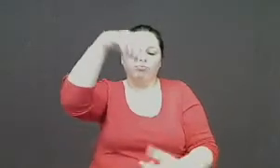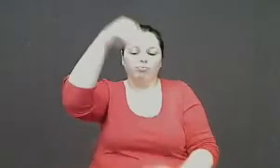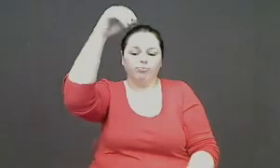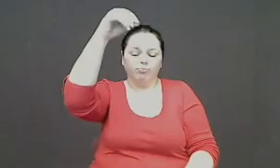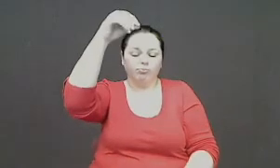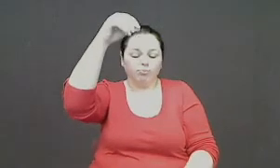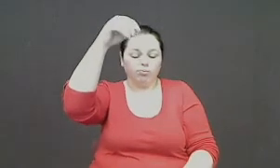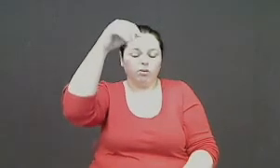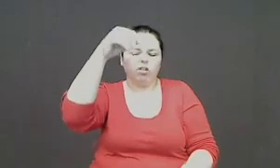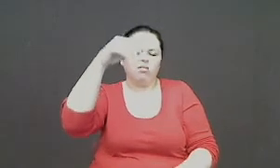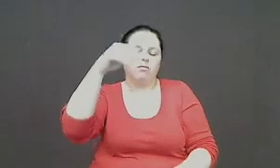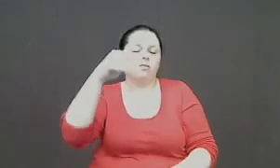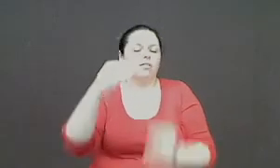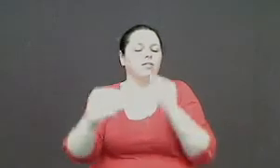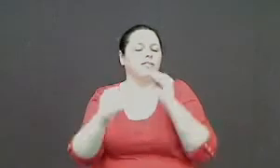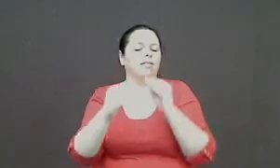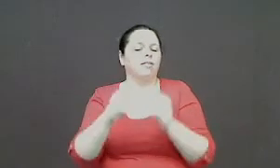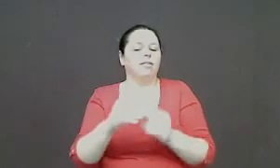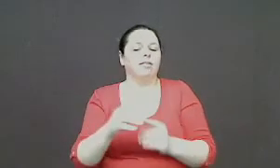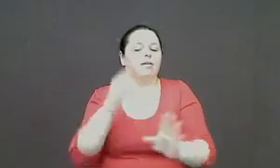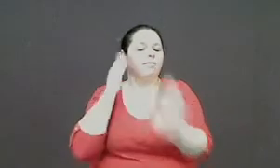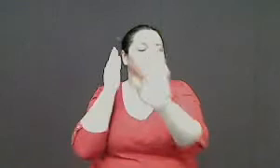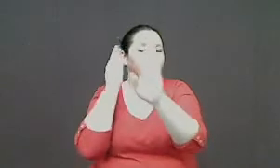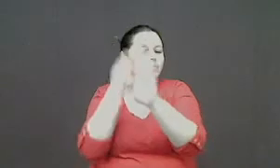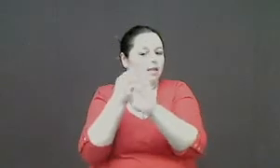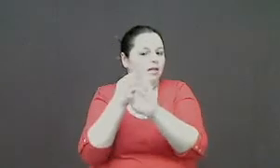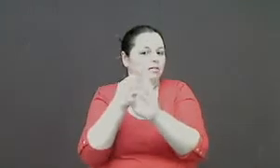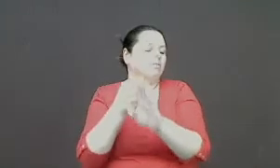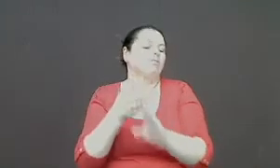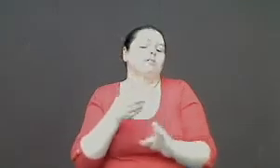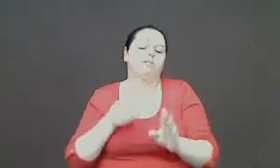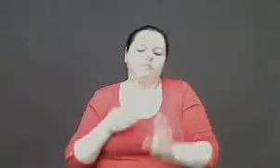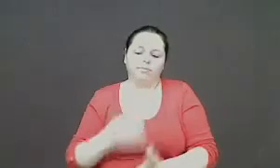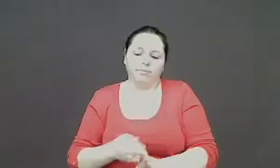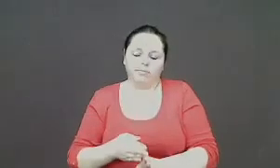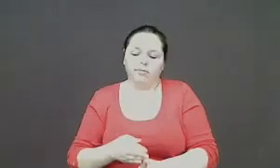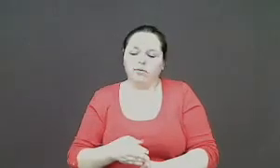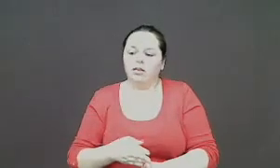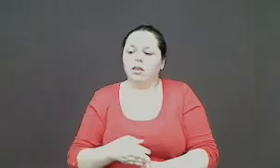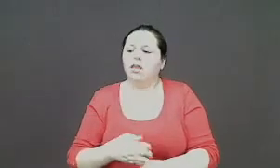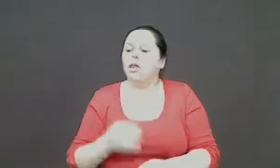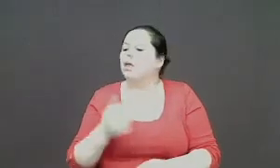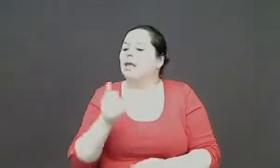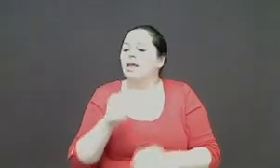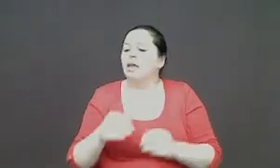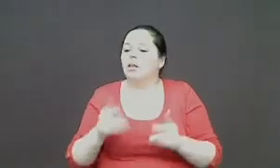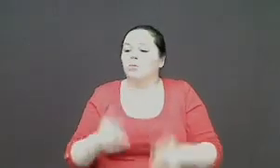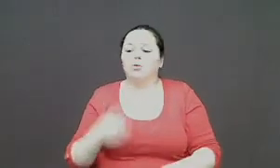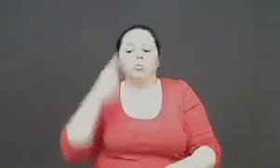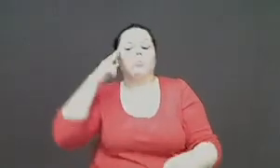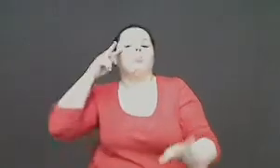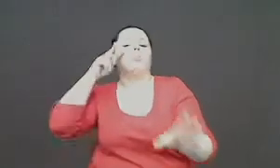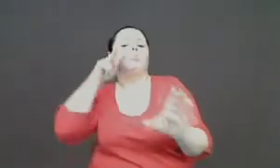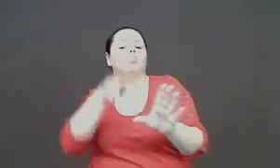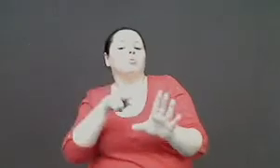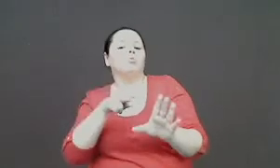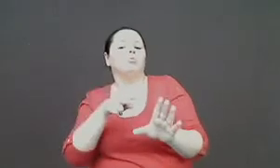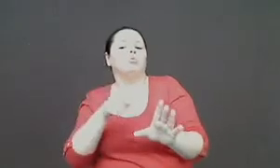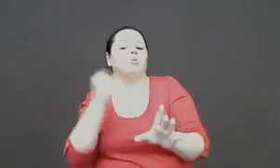are fixed. Any observer would identify these as the same location. So we have